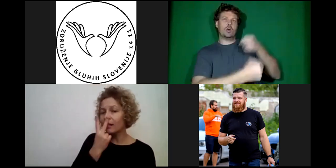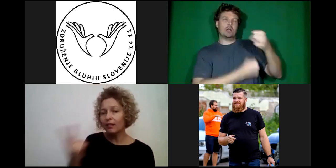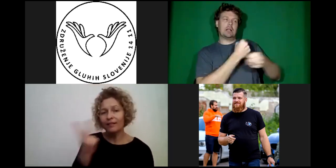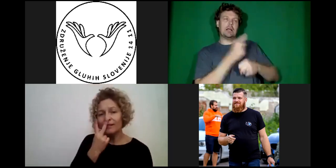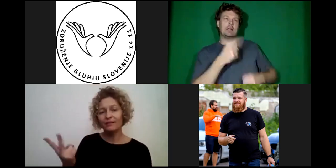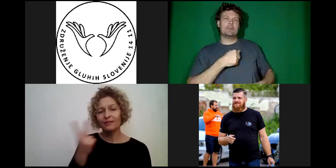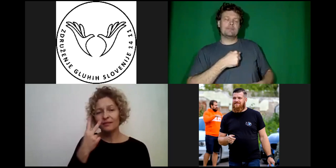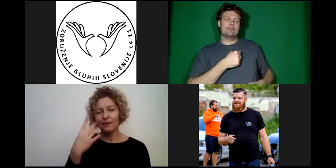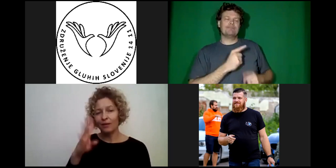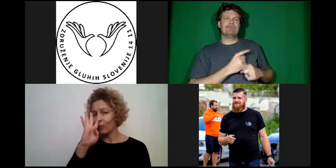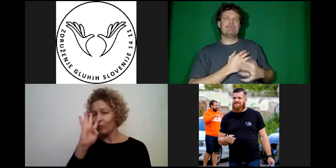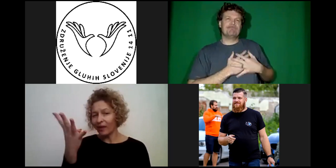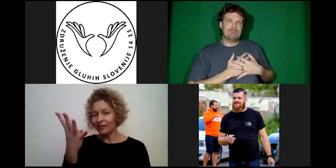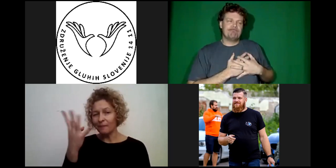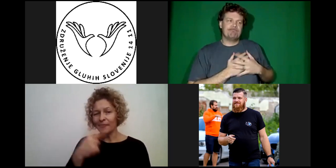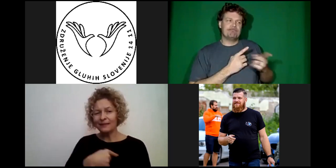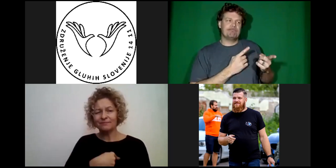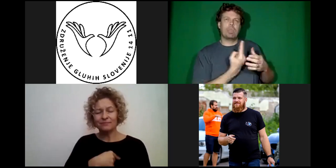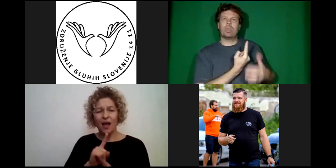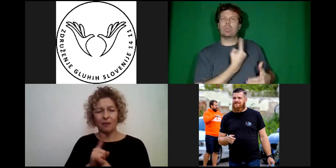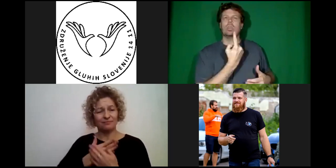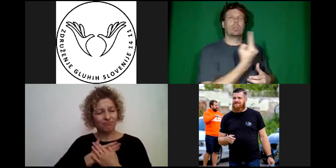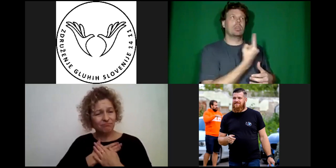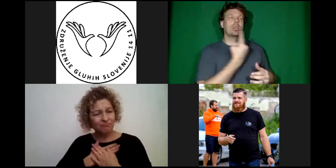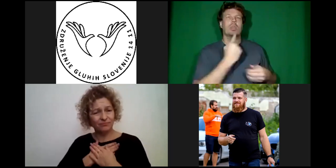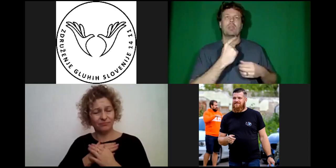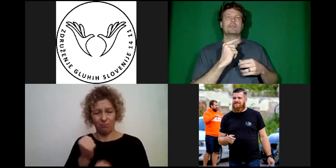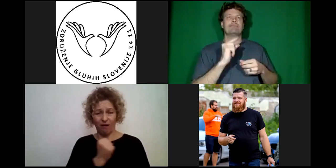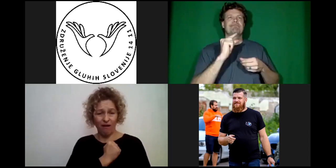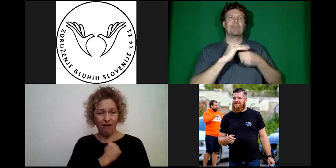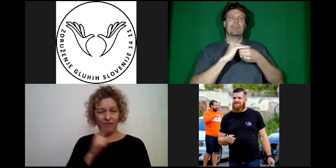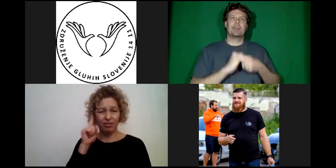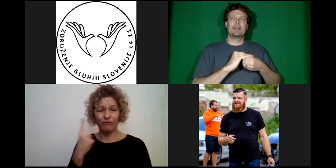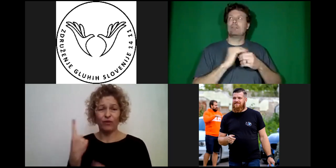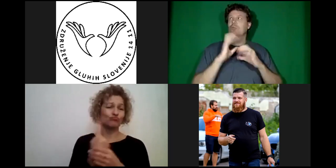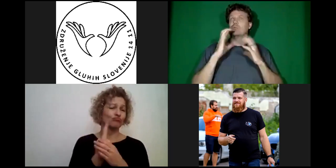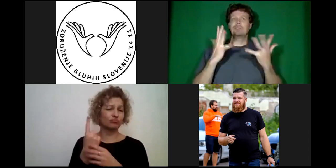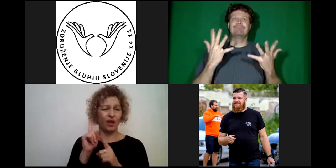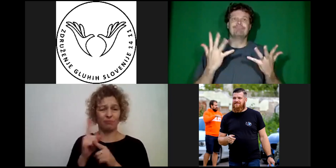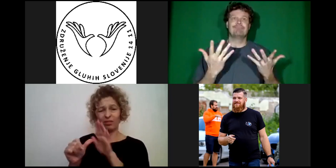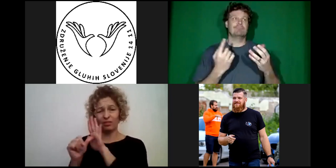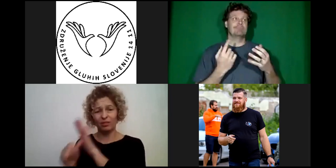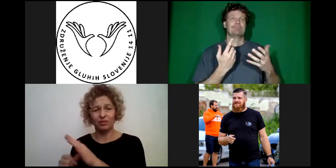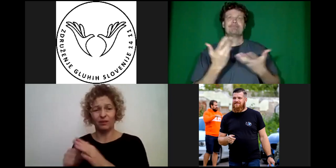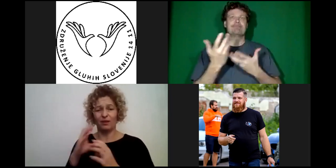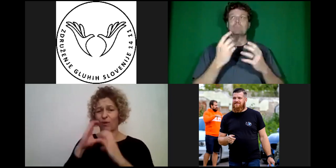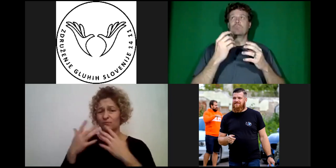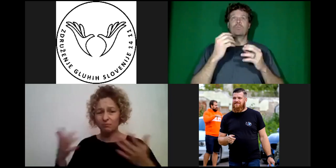And he saw for 4 years how that classmate was suffering, was isolated, a